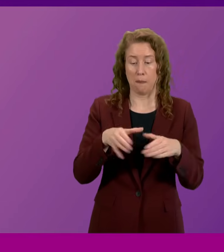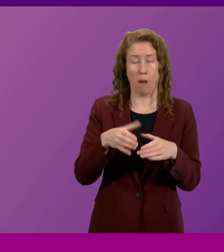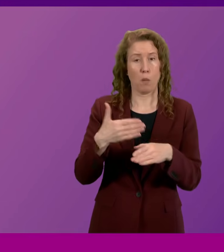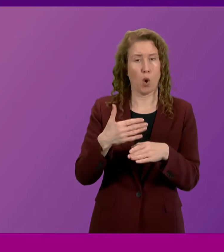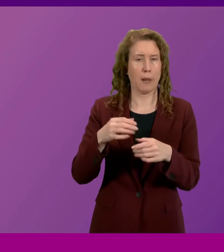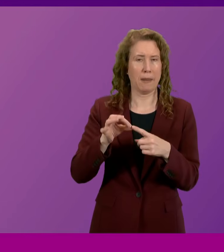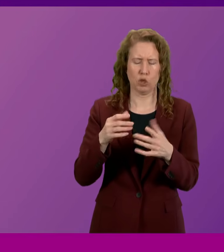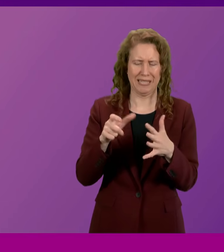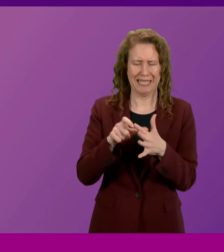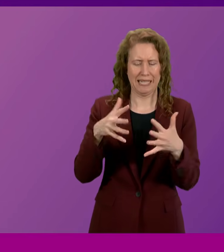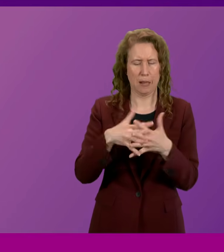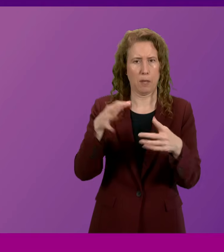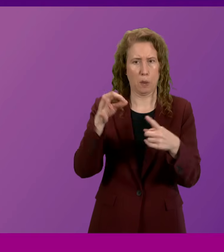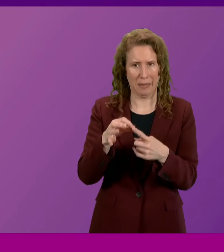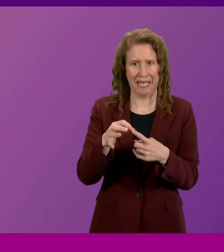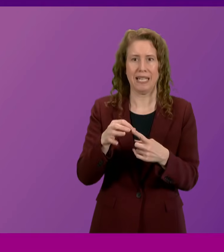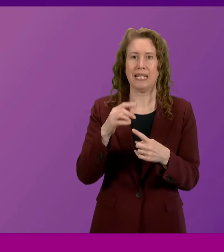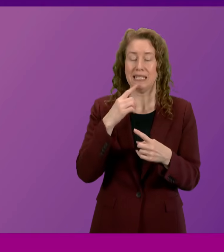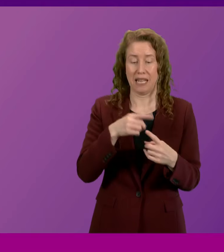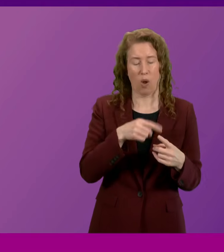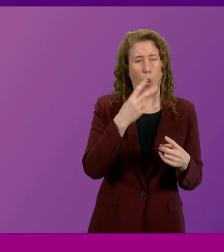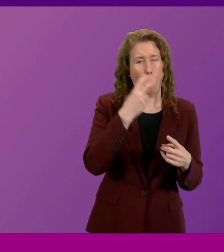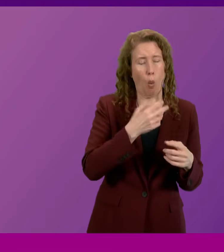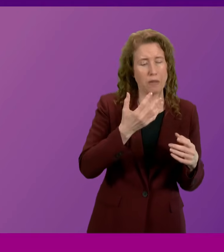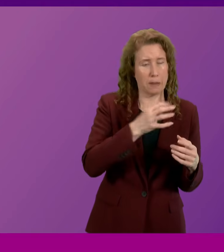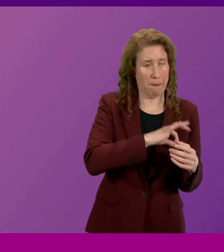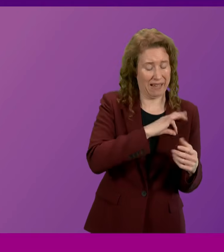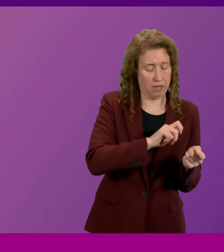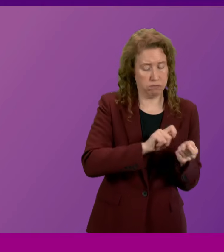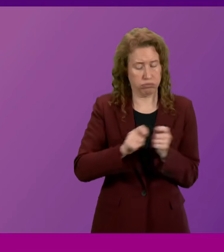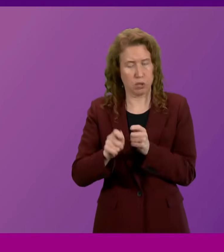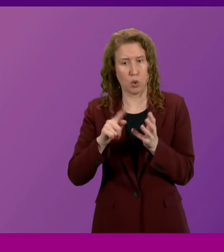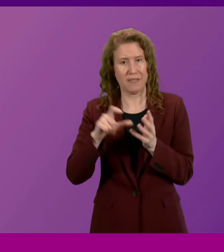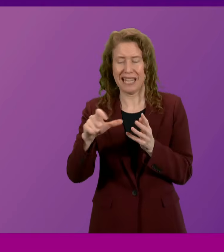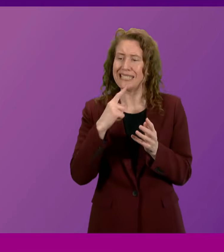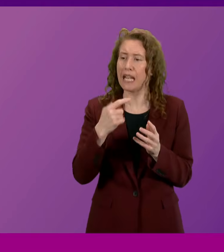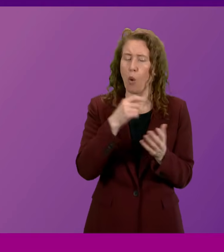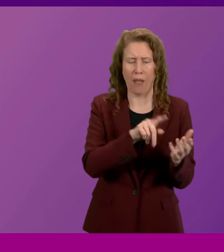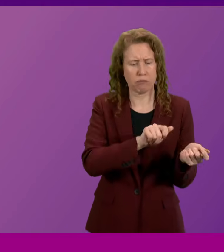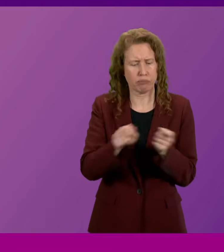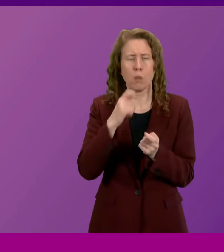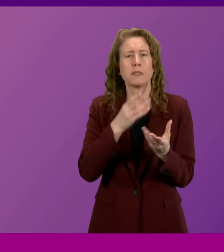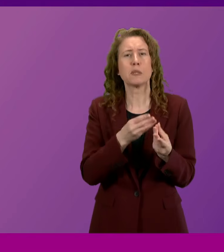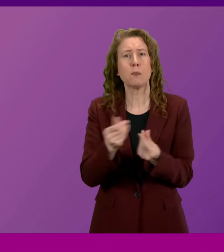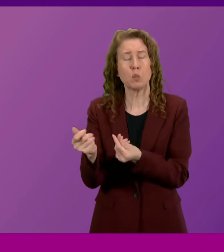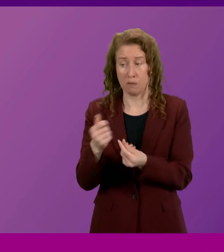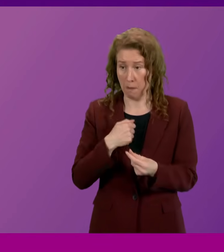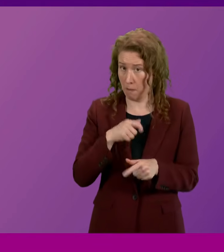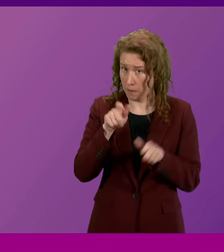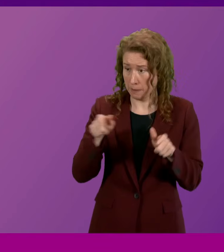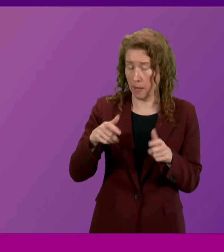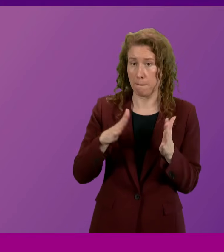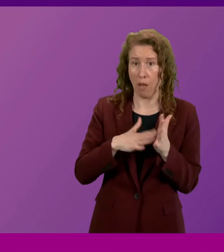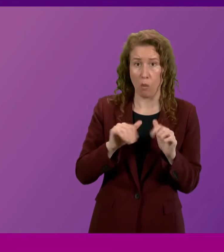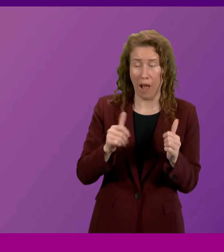Pensions assured people that the managed migration from legacy benefits to universal credit would be smooth. My constituents in Motherwell and Wishaw